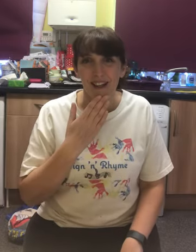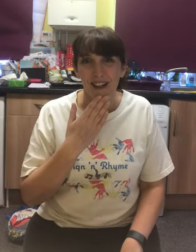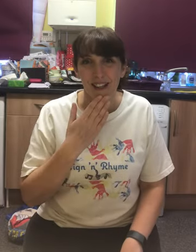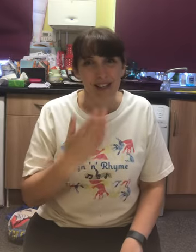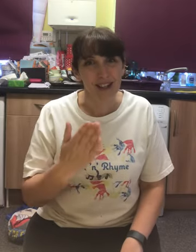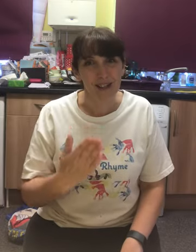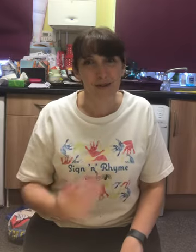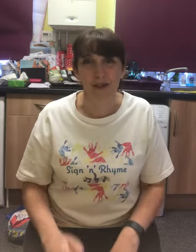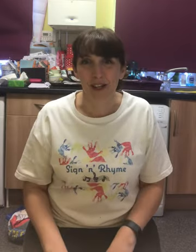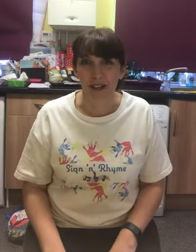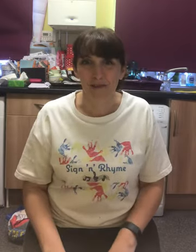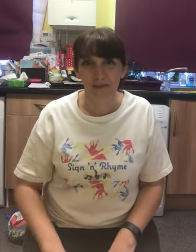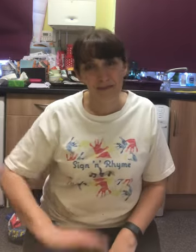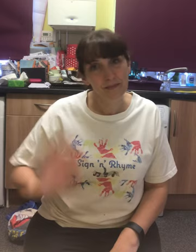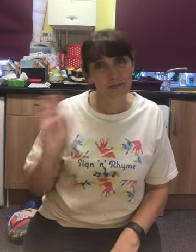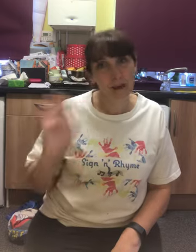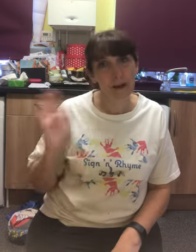Thanks for watching. Bye bye.